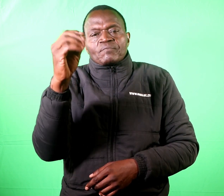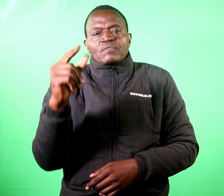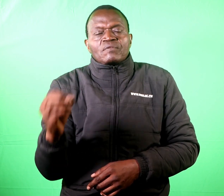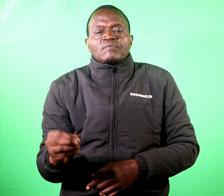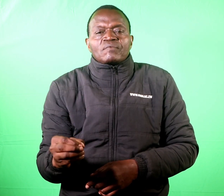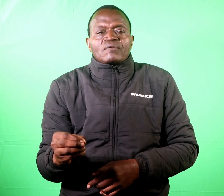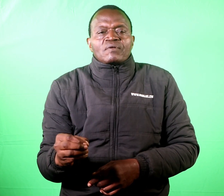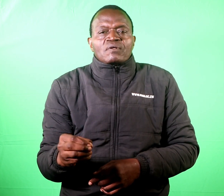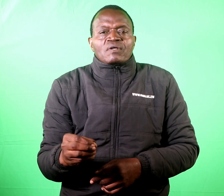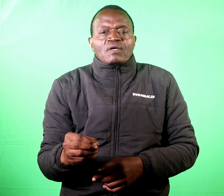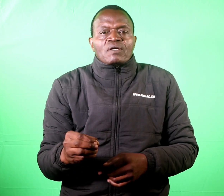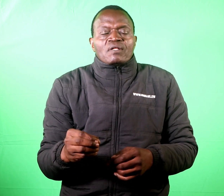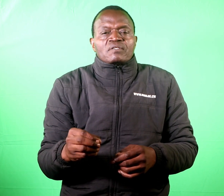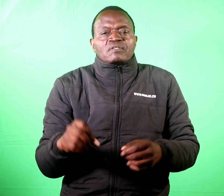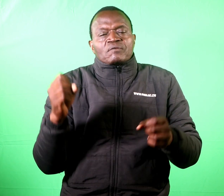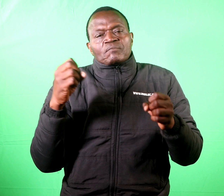Electricity infrastructure development,